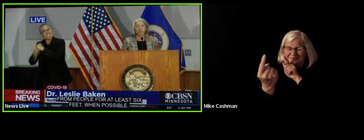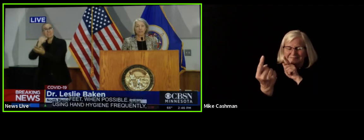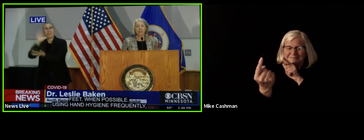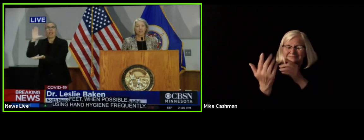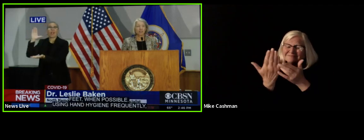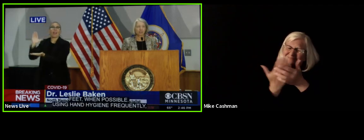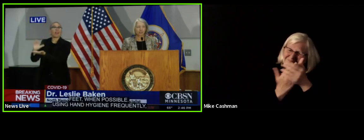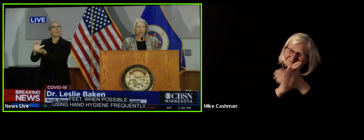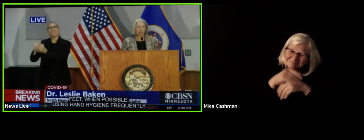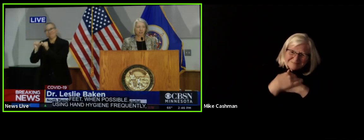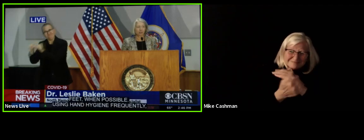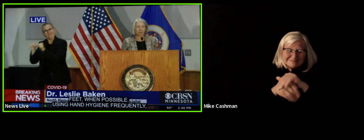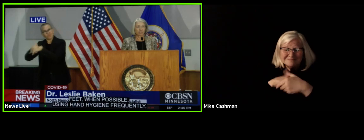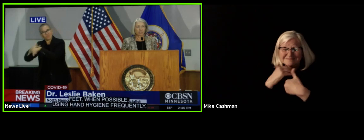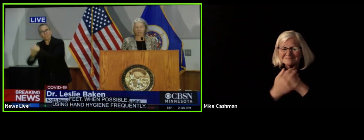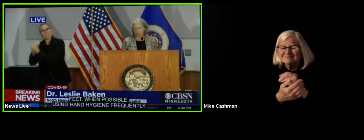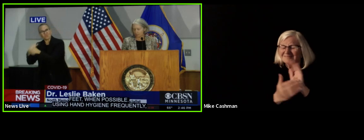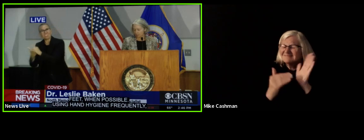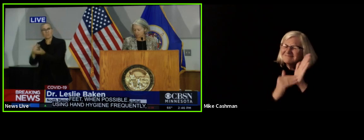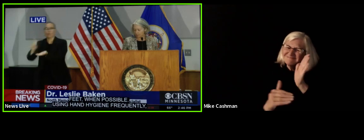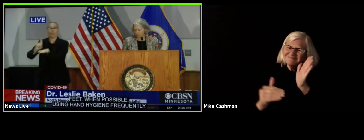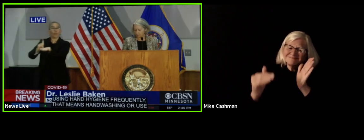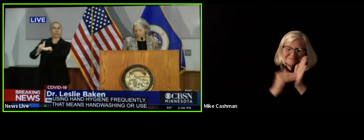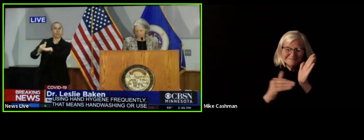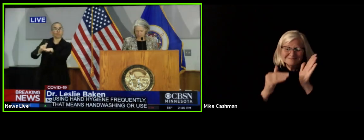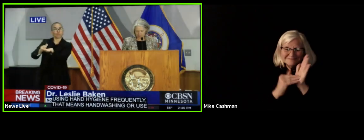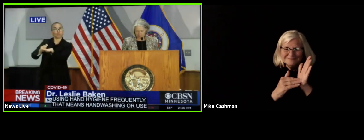use of an ethanol alcohol-based